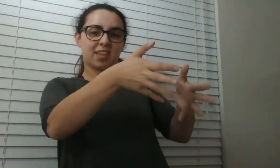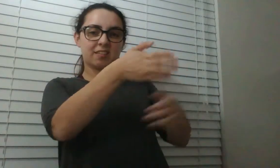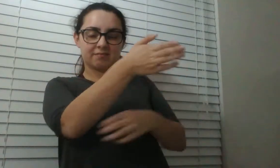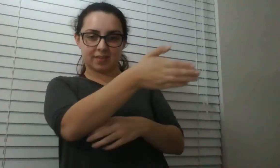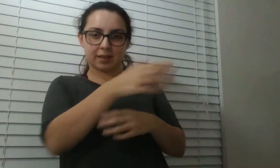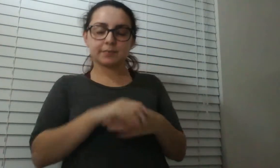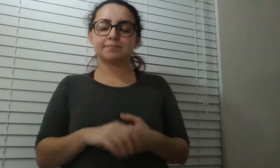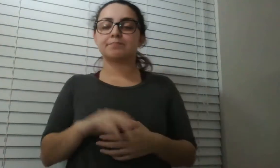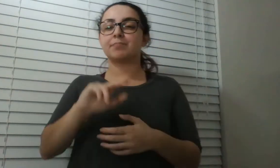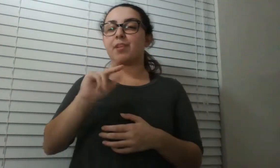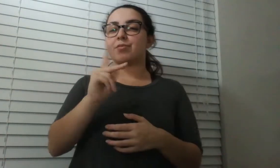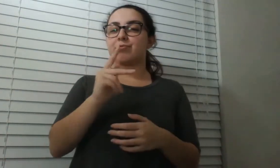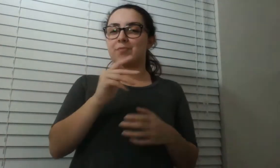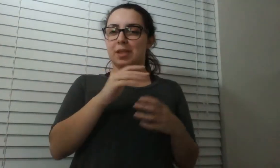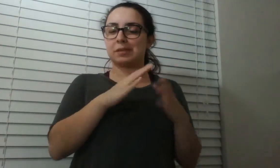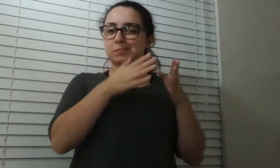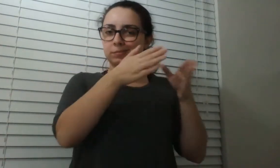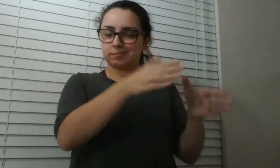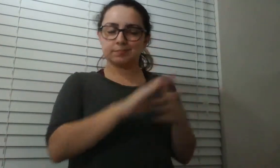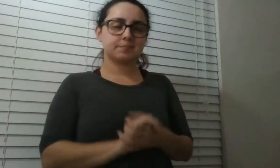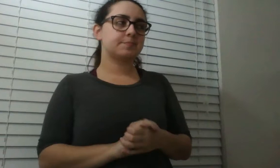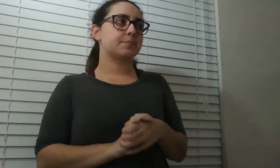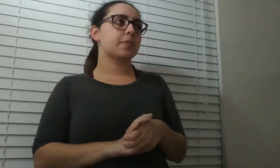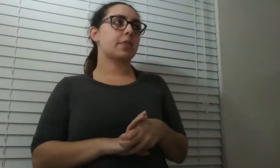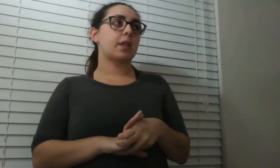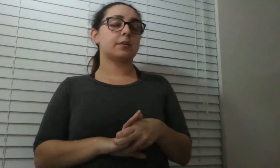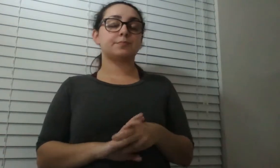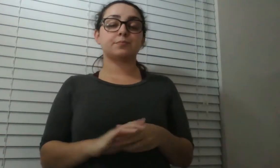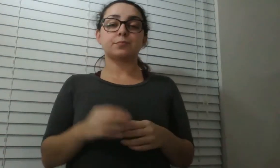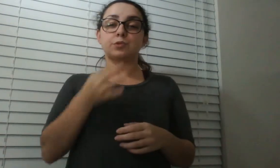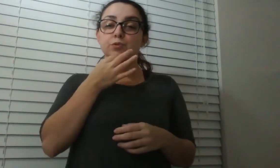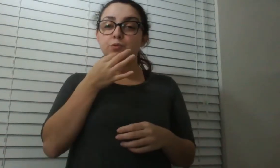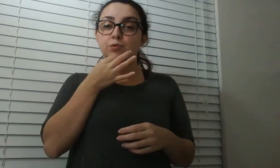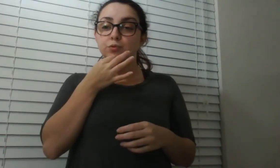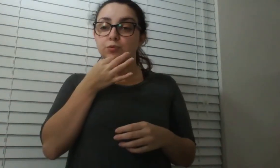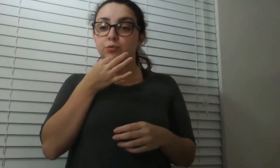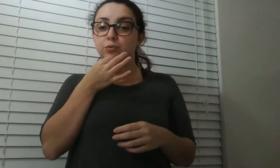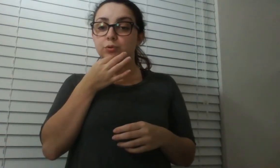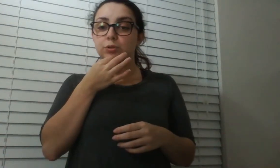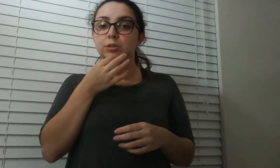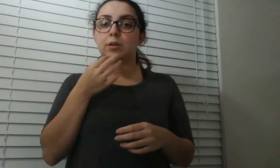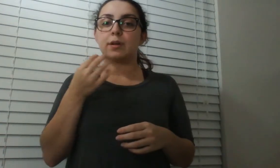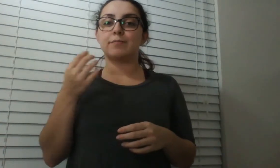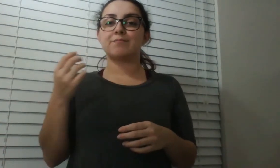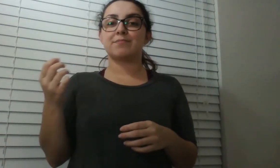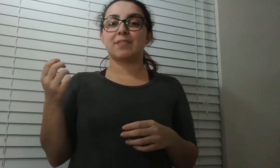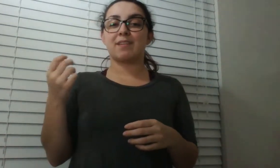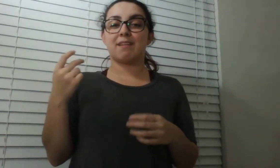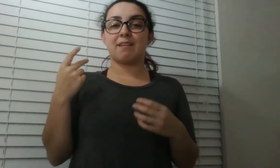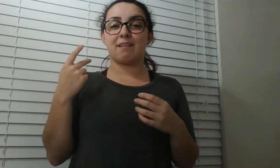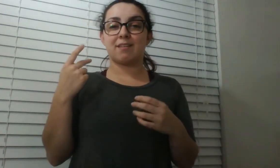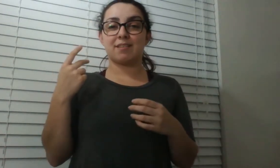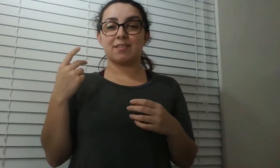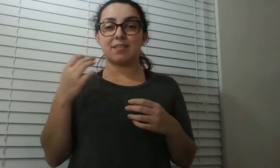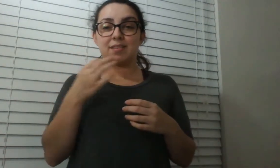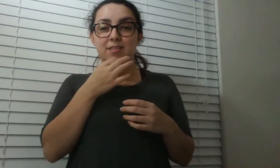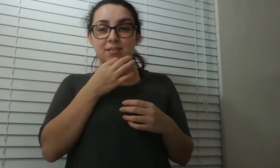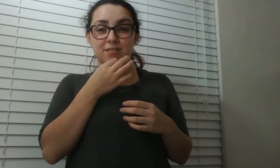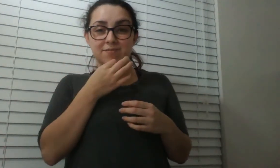from the scanning technician who tells him something happened. You know, she said, the bottom line is,